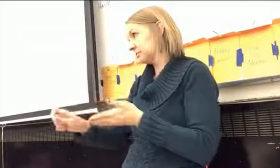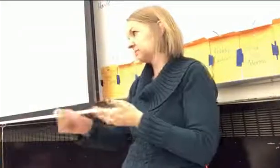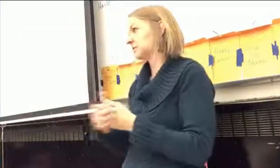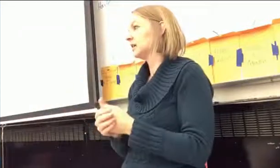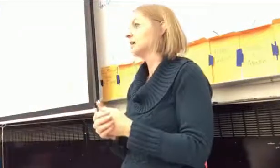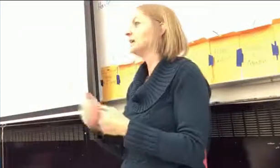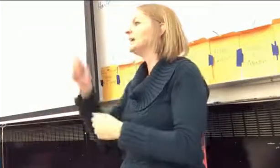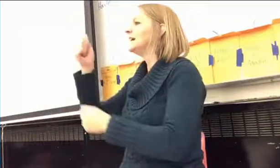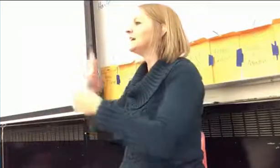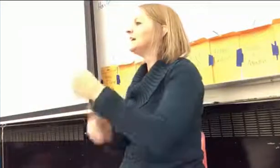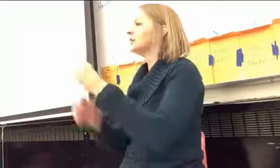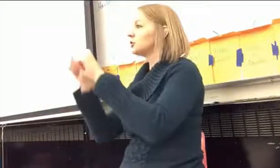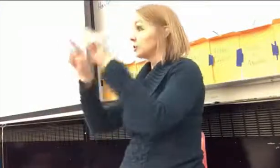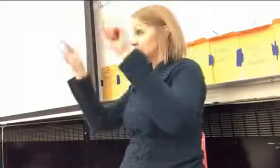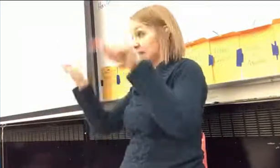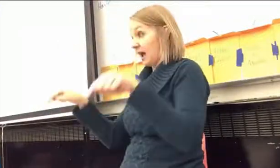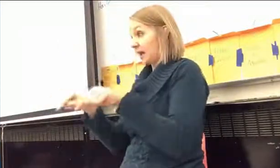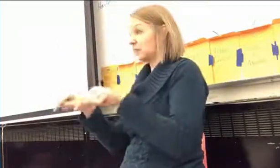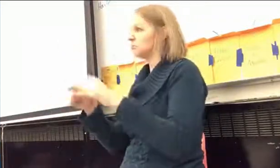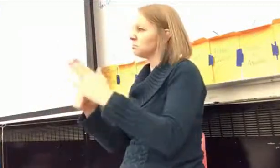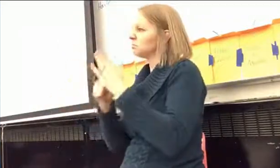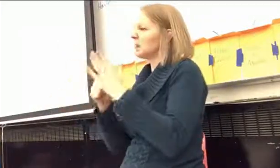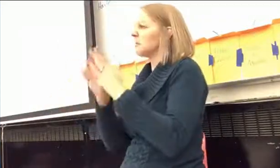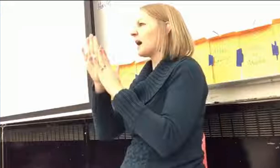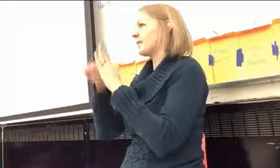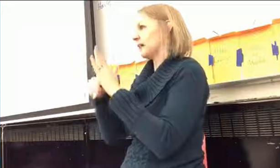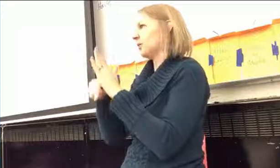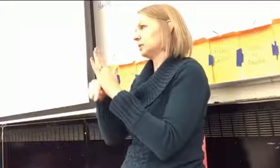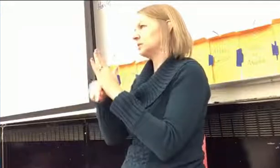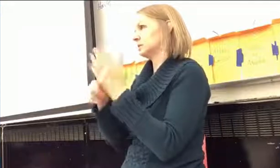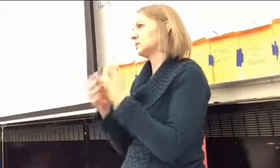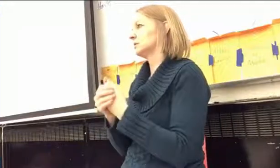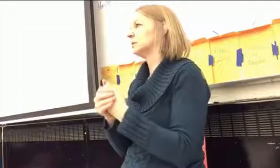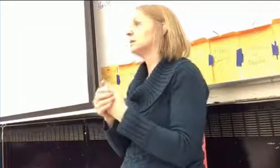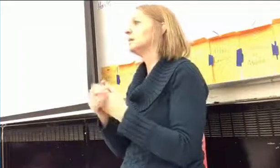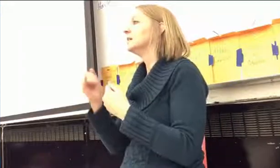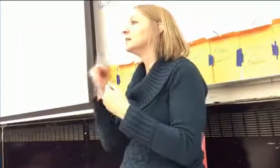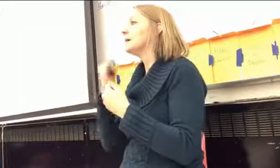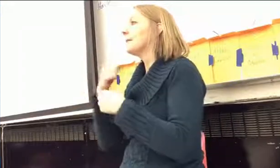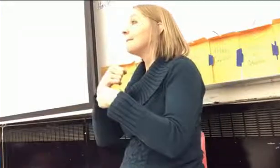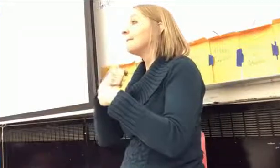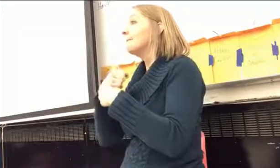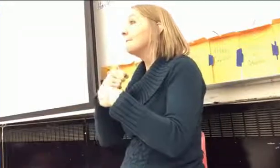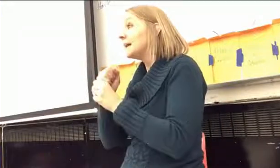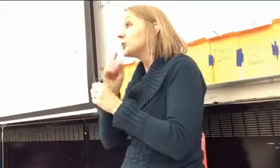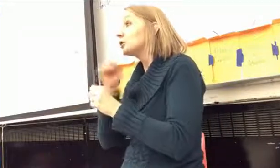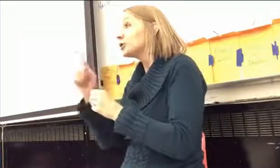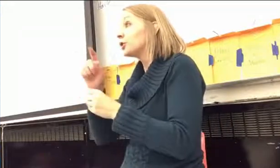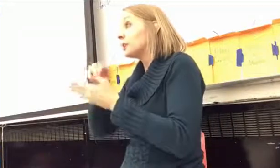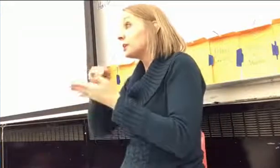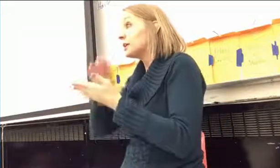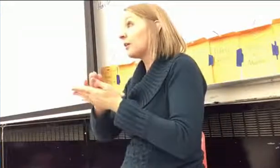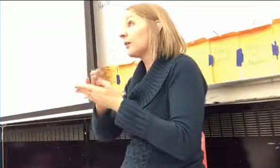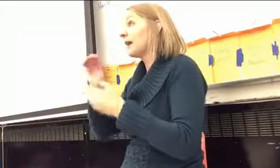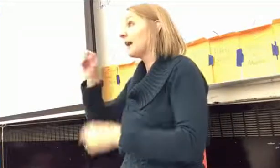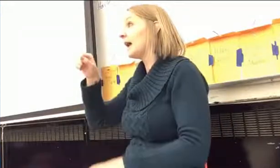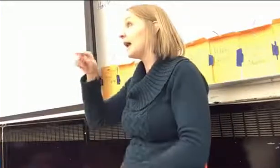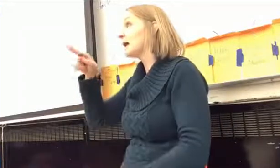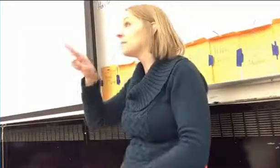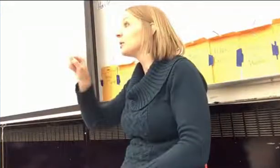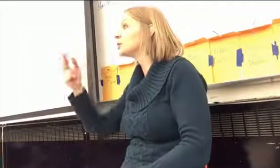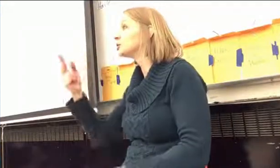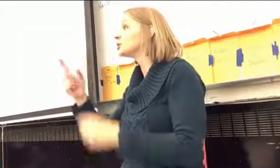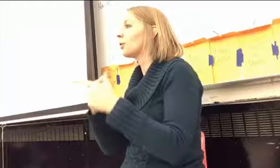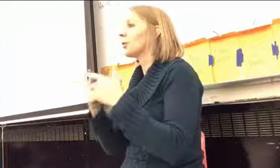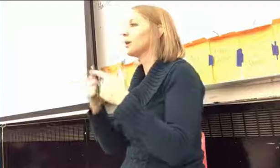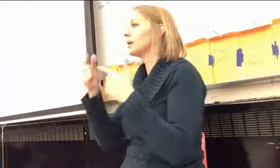side should take about 30 minutes. Make sure, and if you want to write this down, make sure that you put like A-Push or Gilded Age when